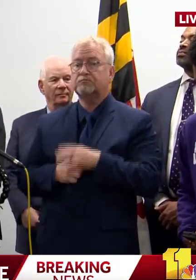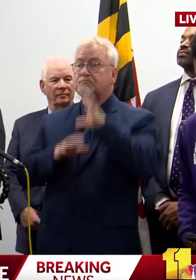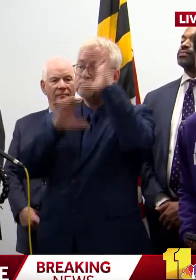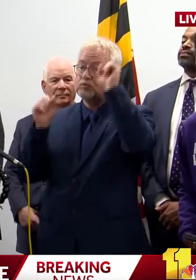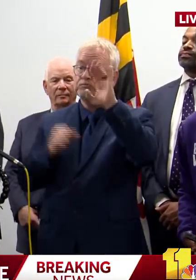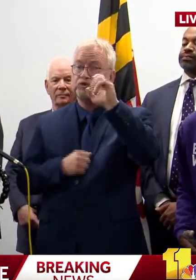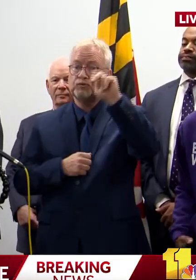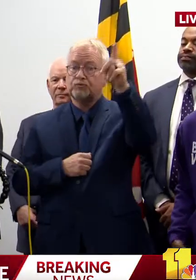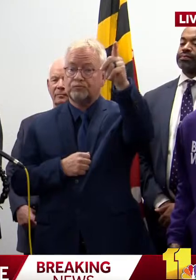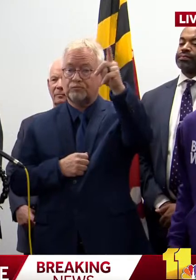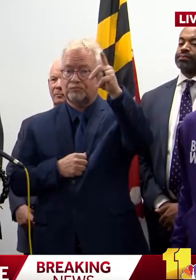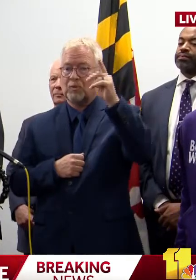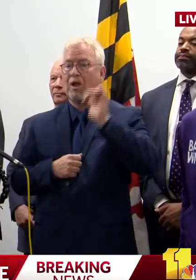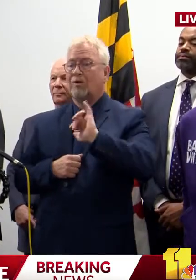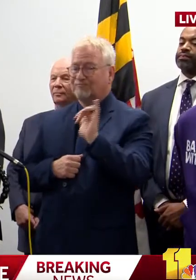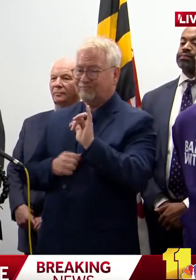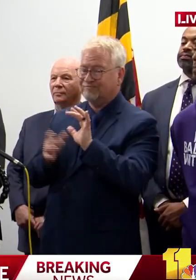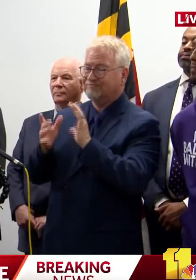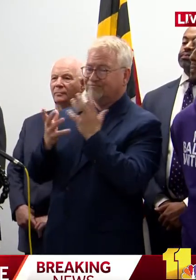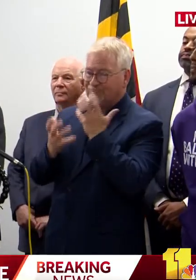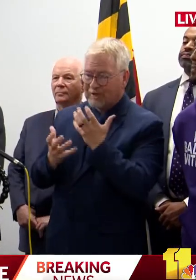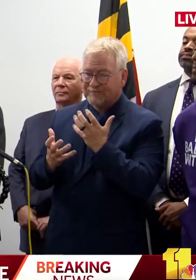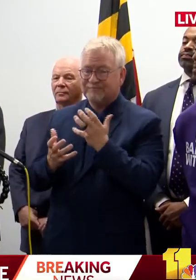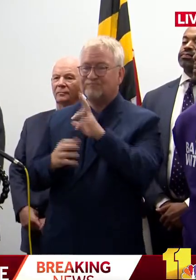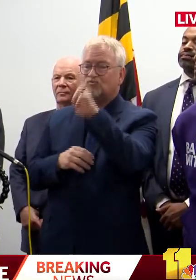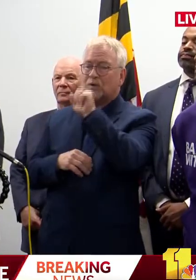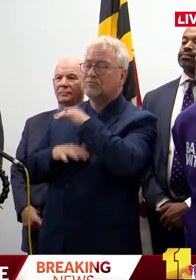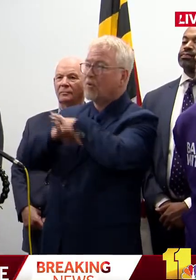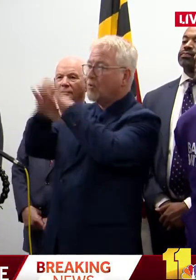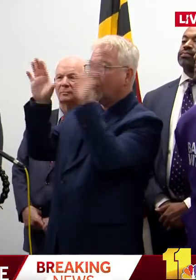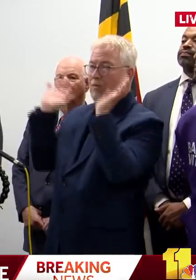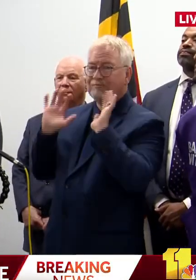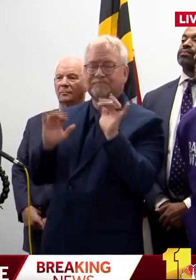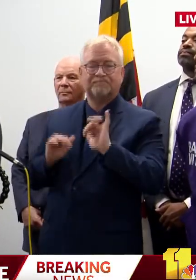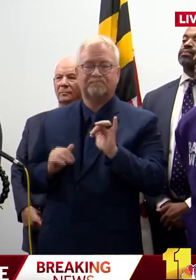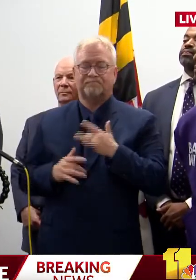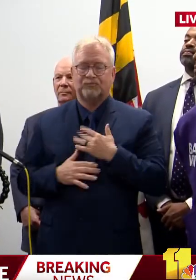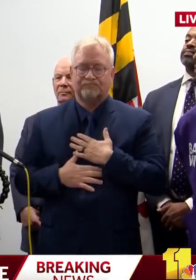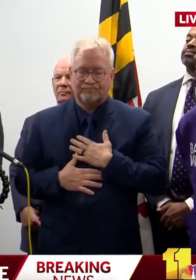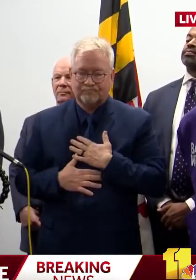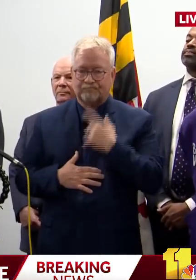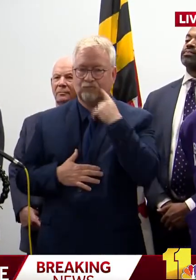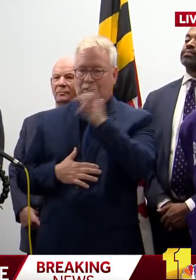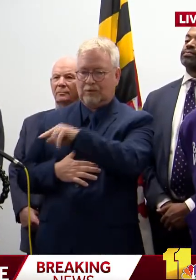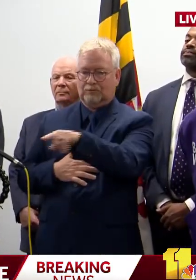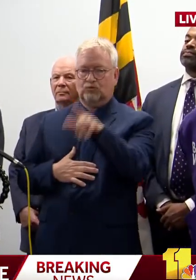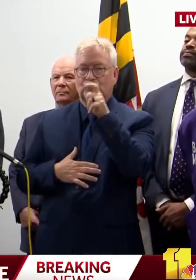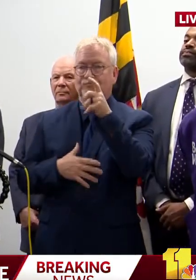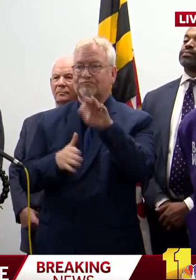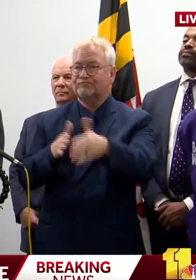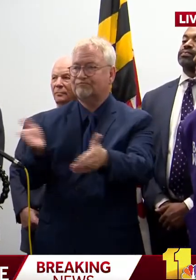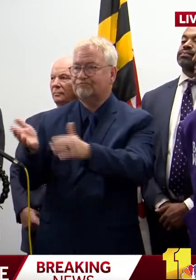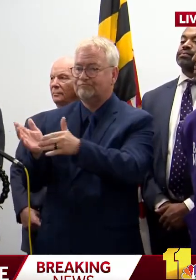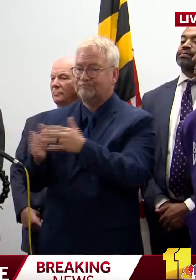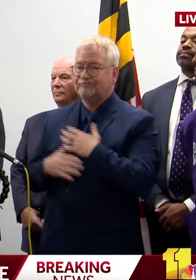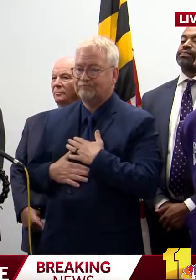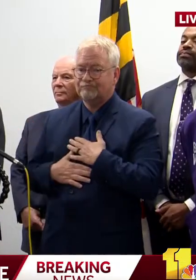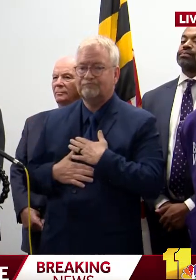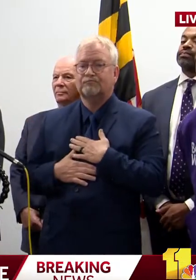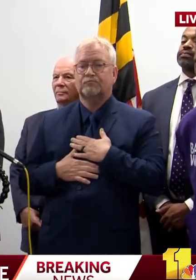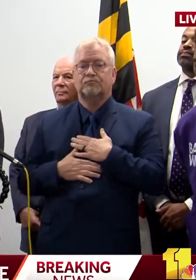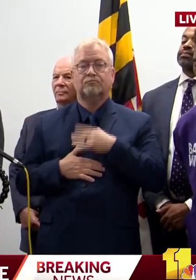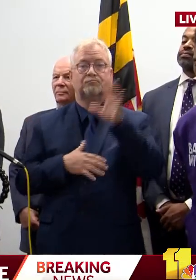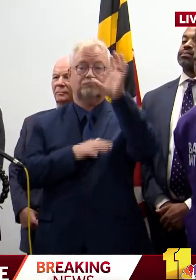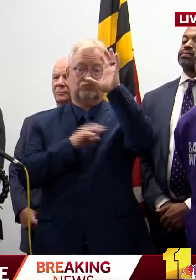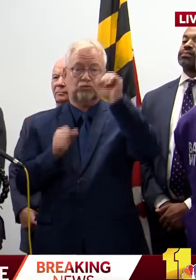Biden, like the nation, grieves for these victims. And he is no stranger to tragedy